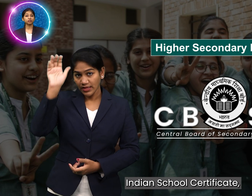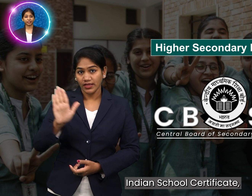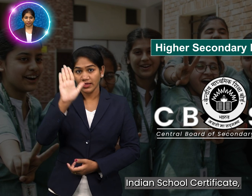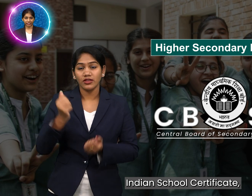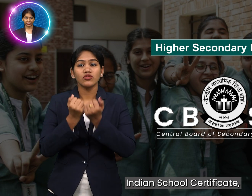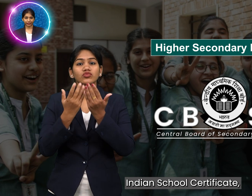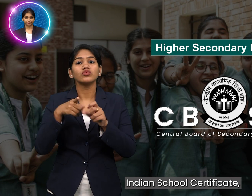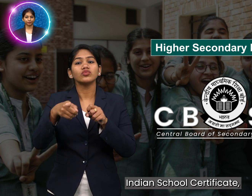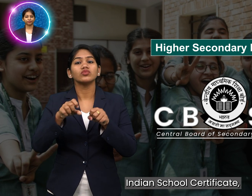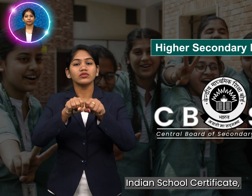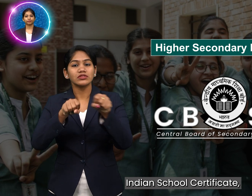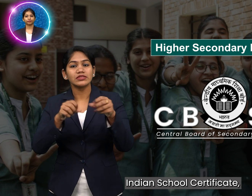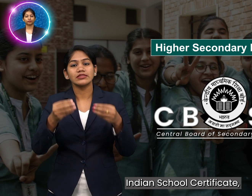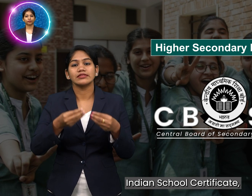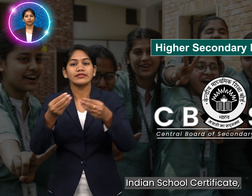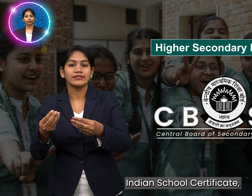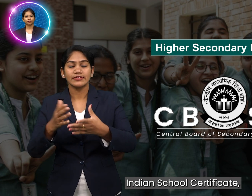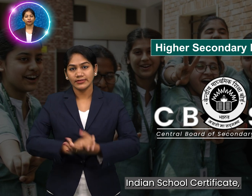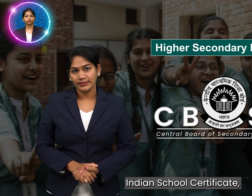Indian School Certificate,